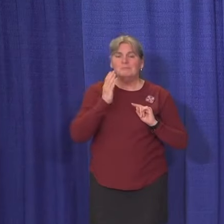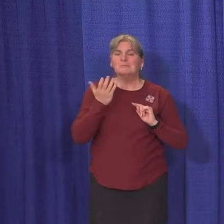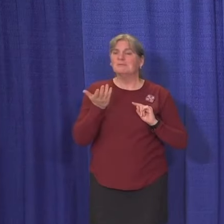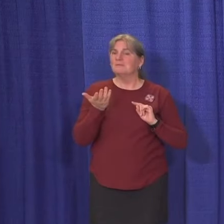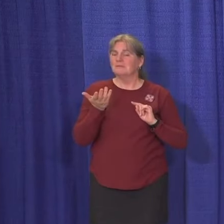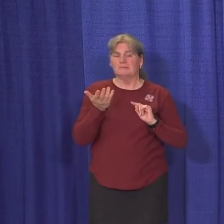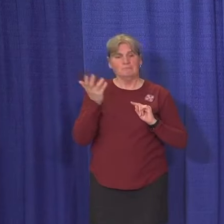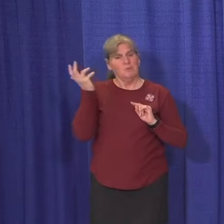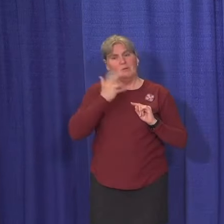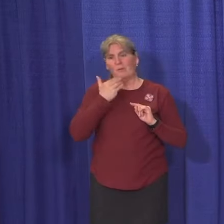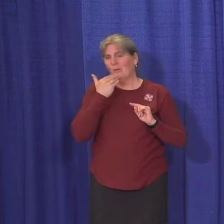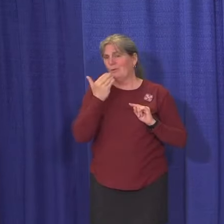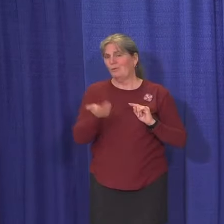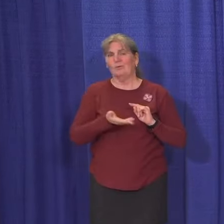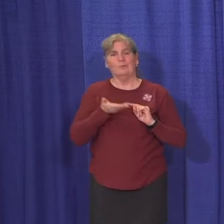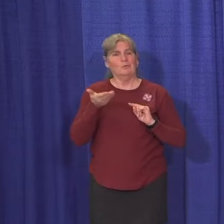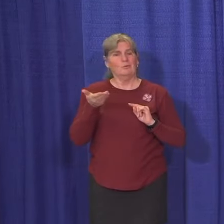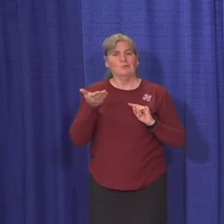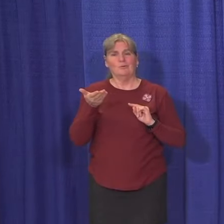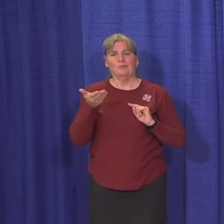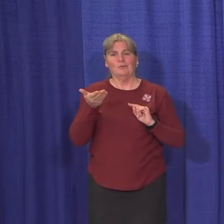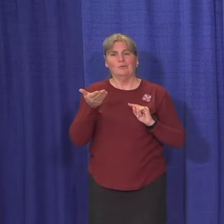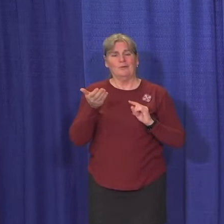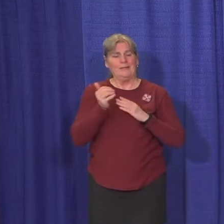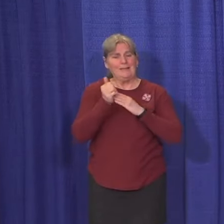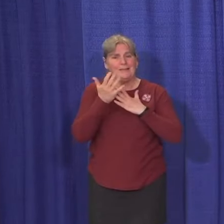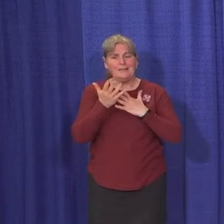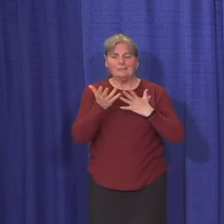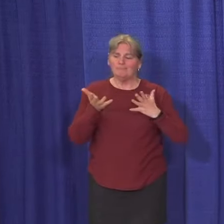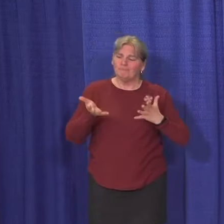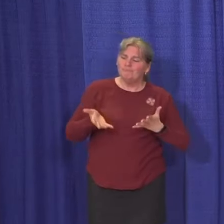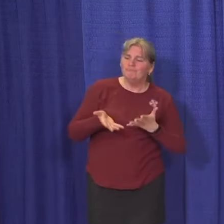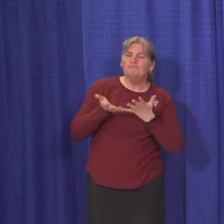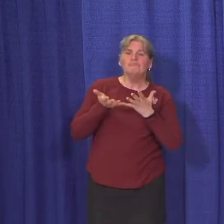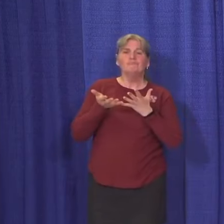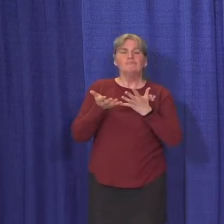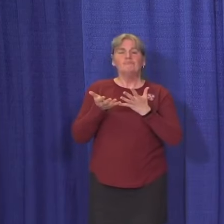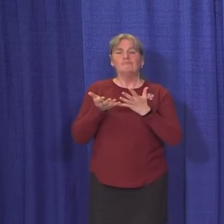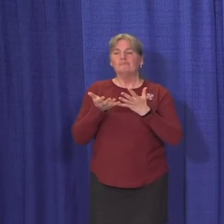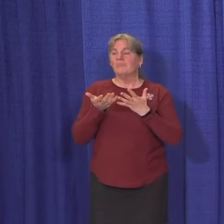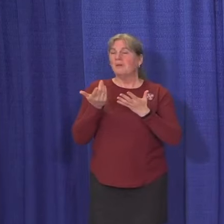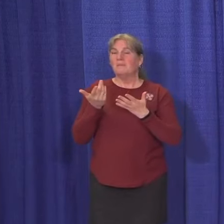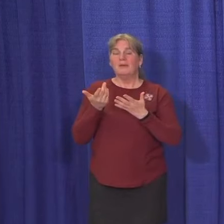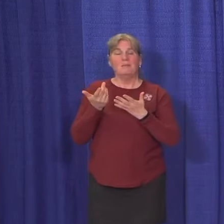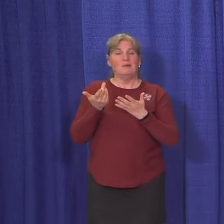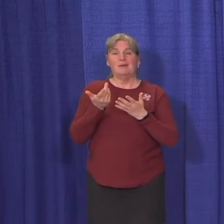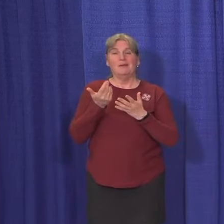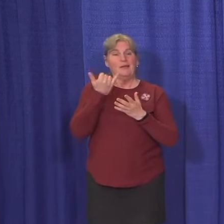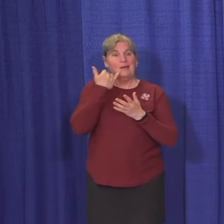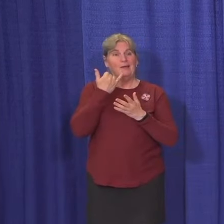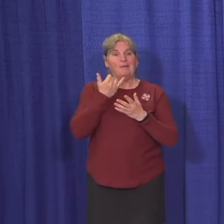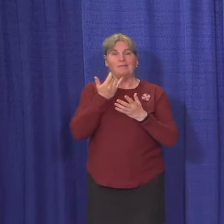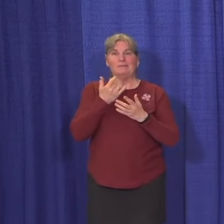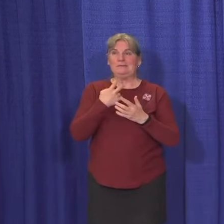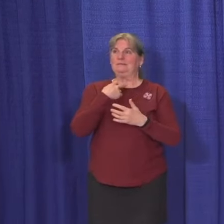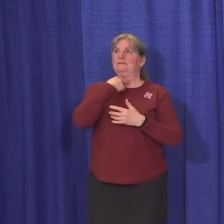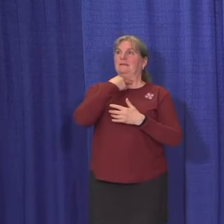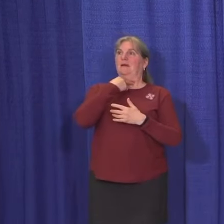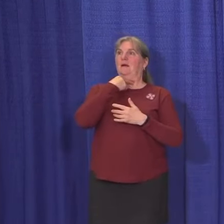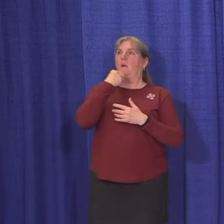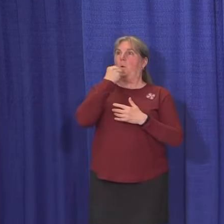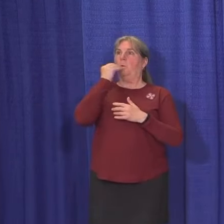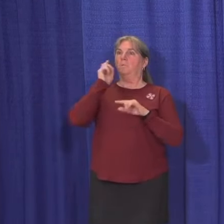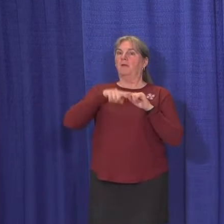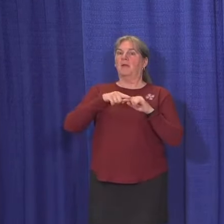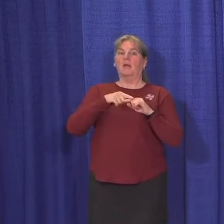been amazing in how they have gone about, and whether it's picking people up or addressing individual